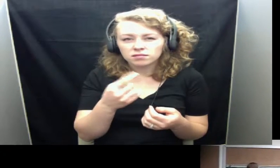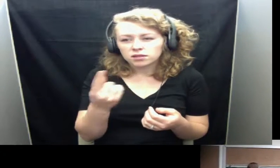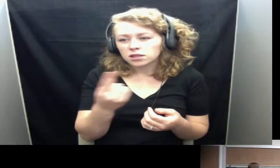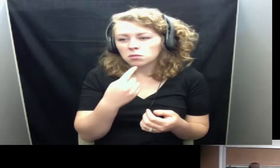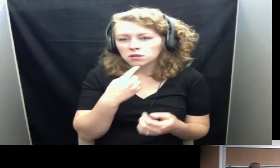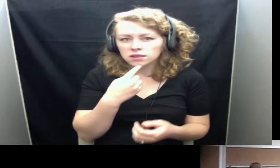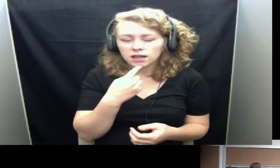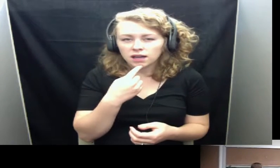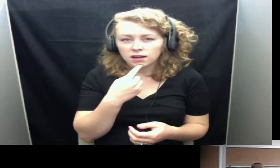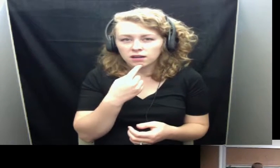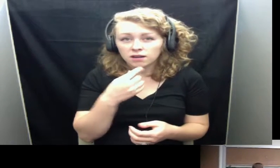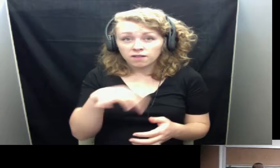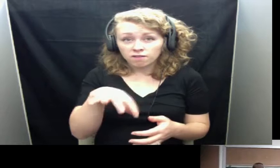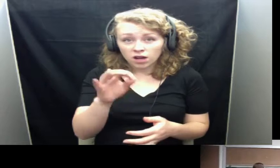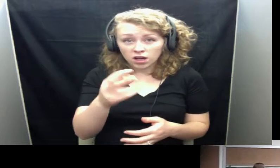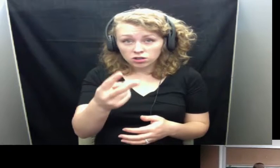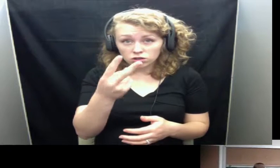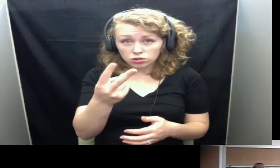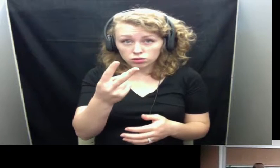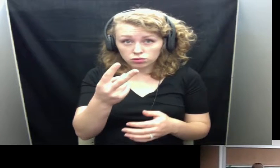2 on the number line,